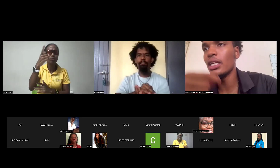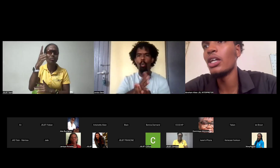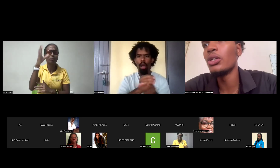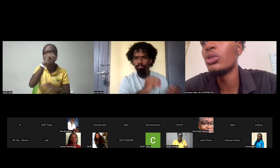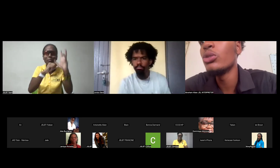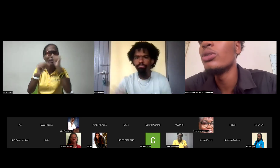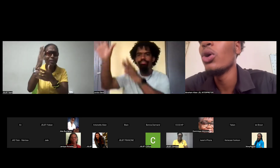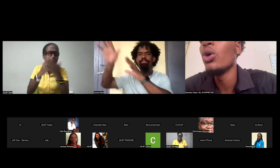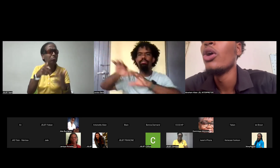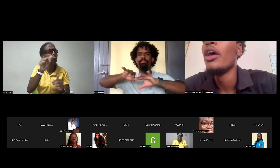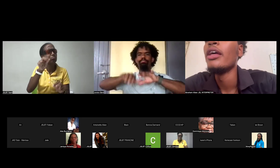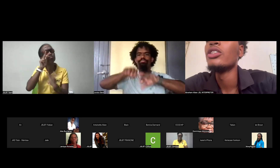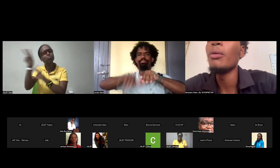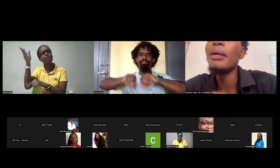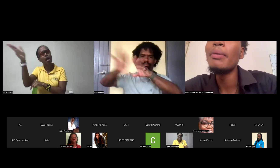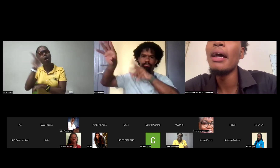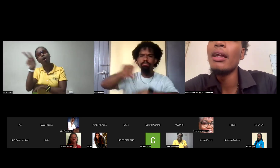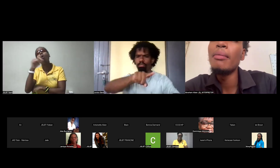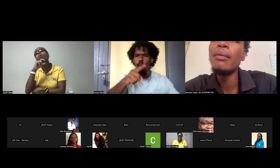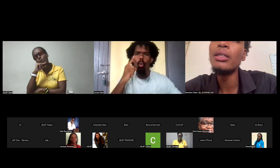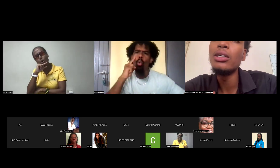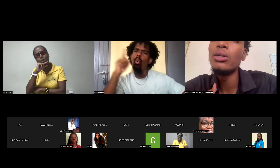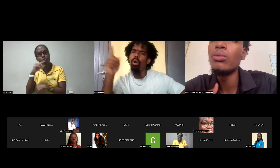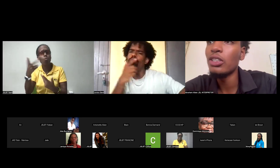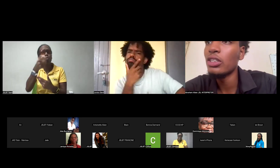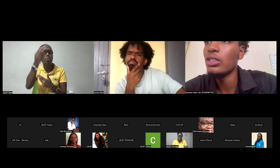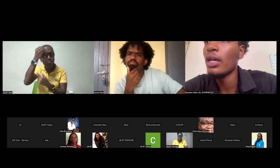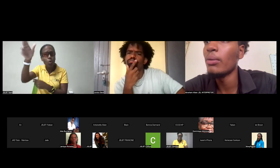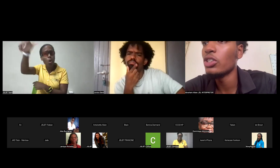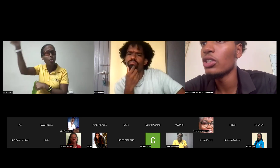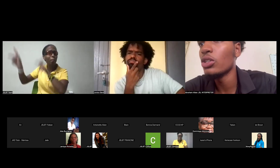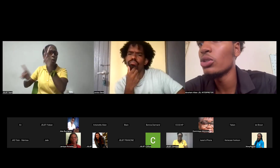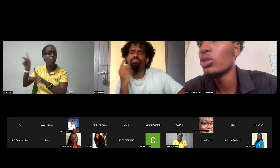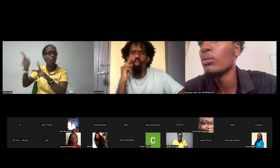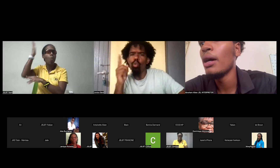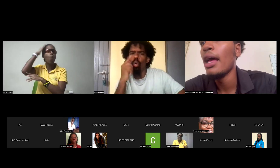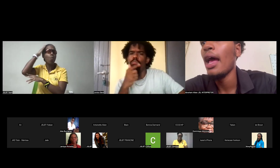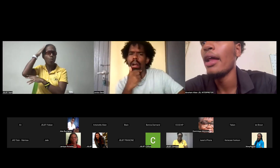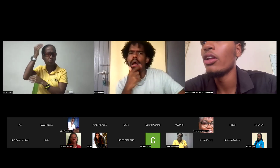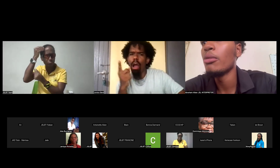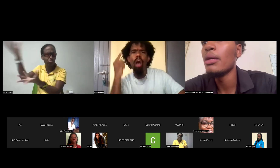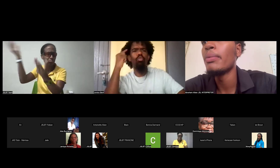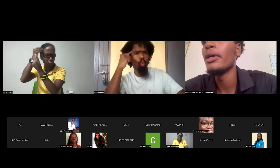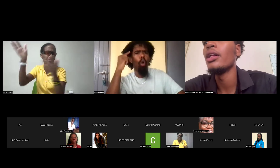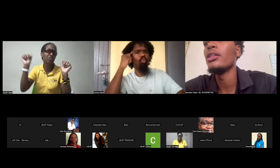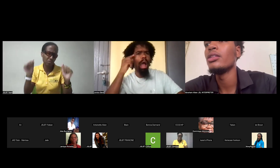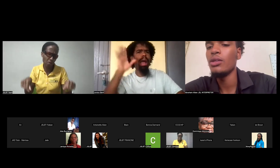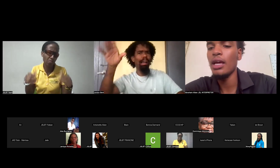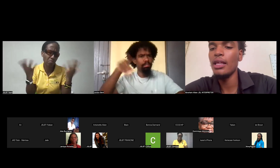on YouTube. So some people might not be able to watch this. You can watch this on YouTube, and other people, you can let